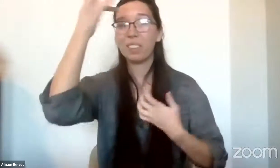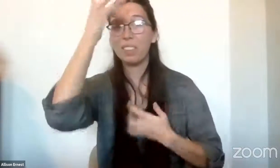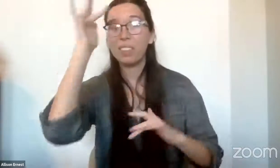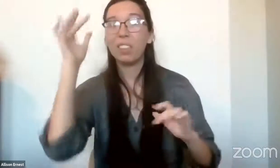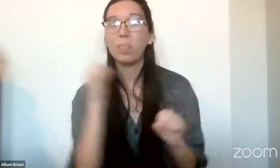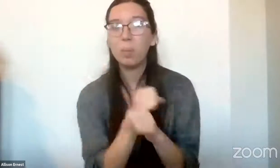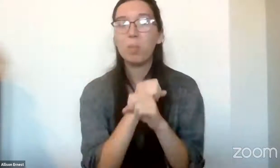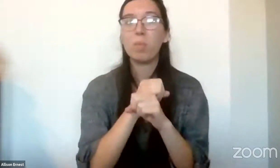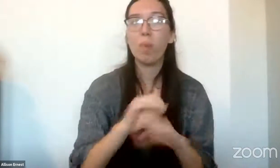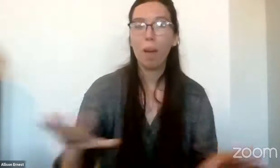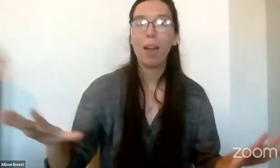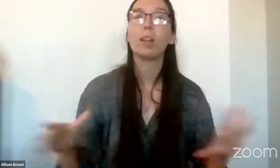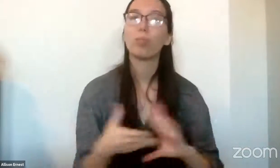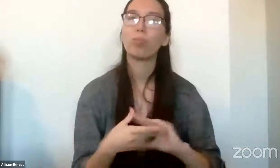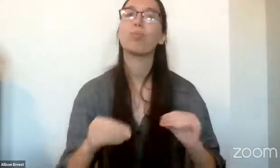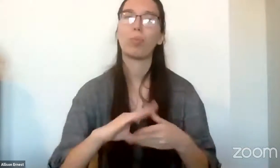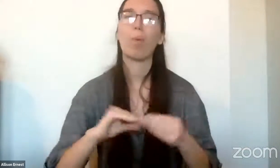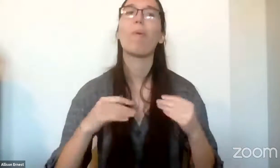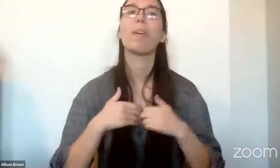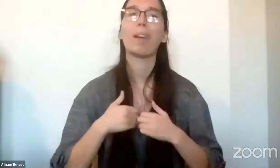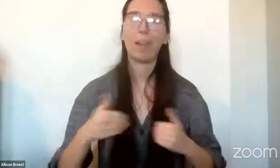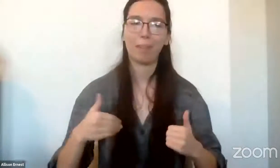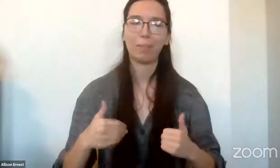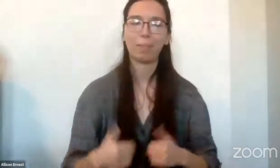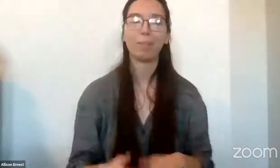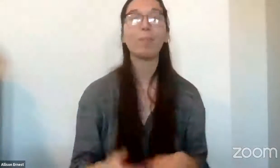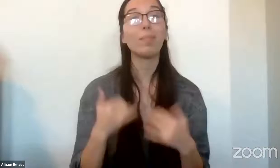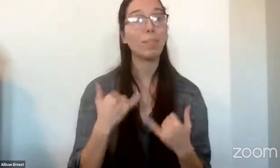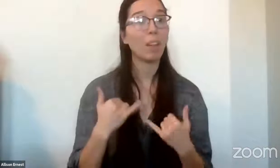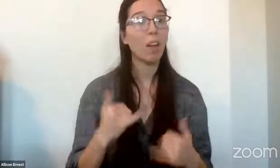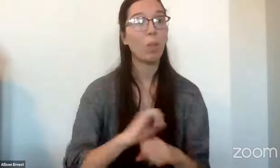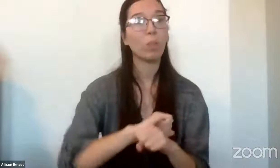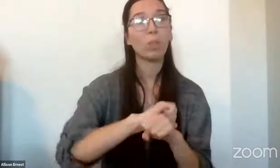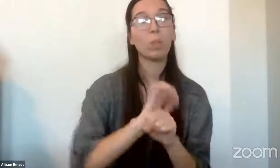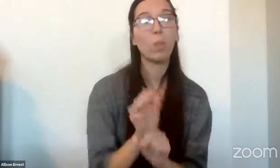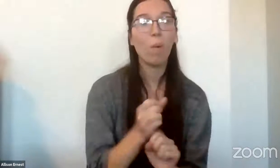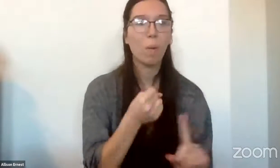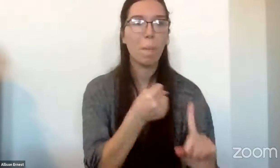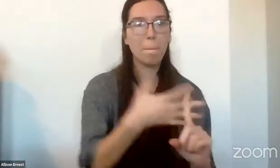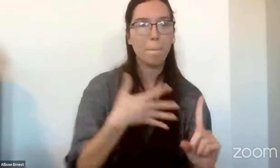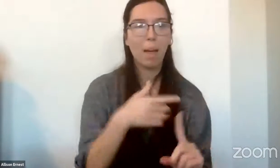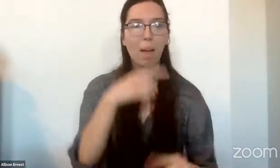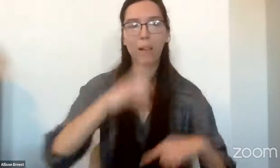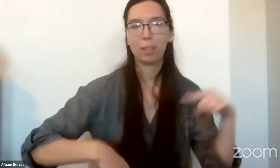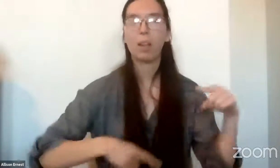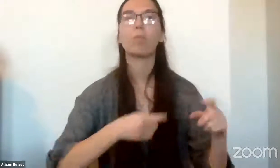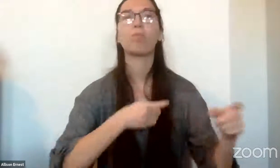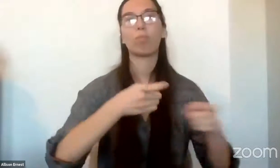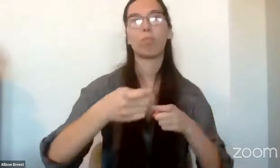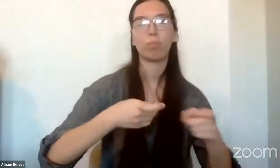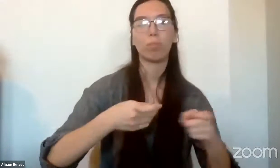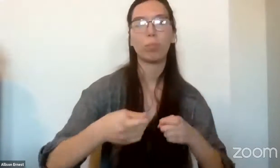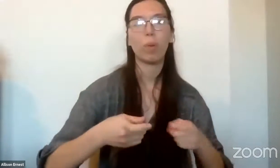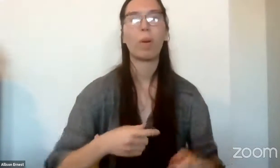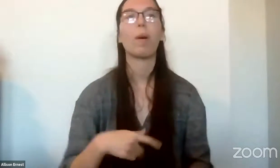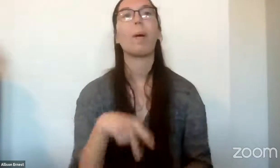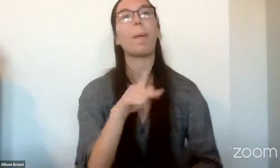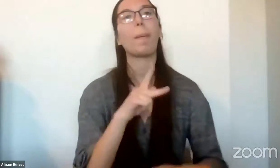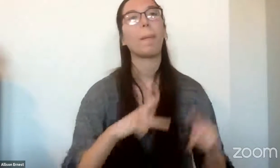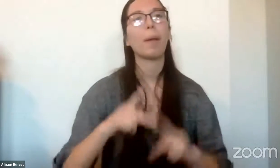entire parish because they were so excited by it and just found so much joy and happiness through it. So I'm so glad that Ray contributed to